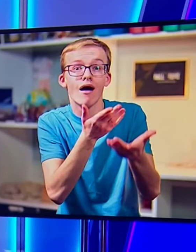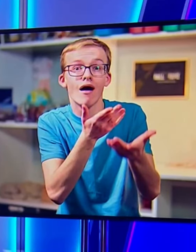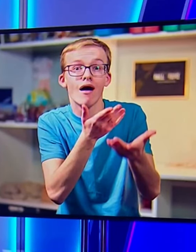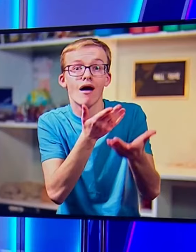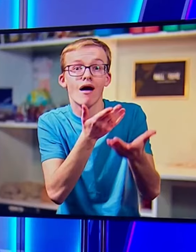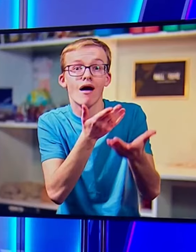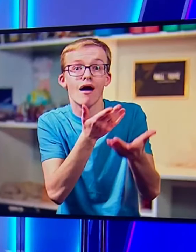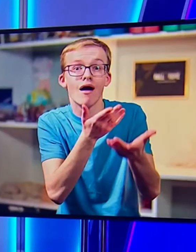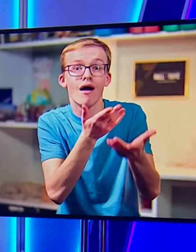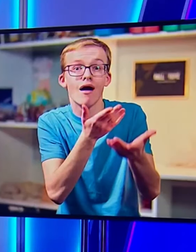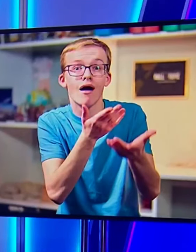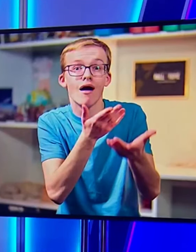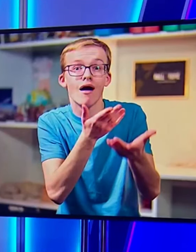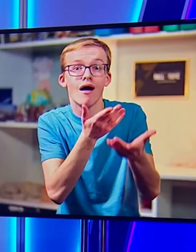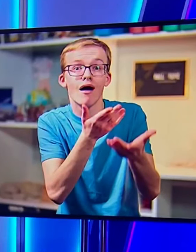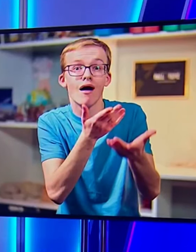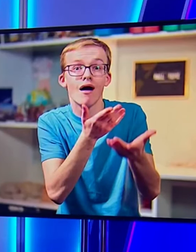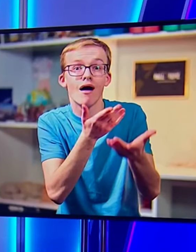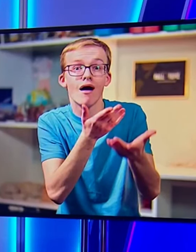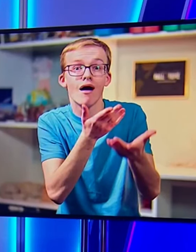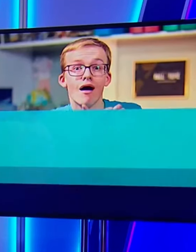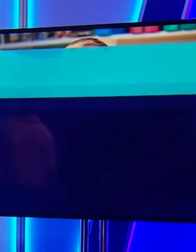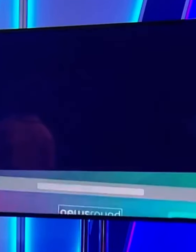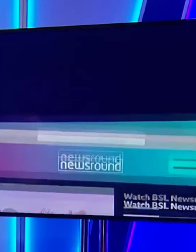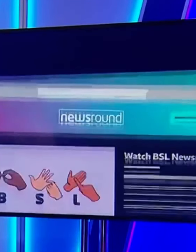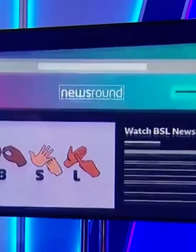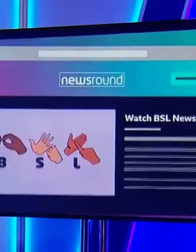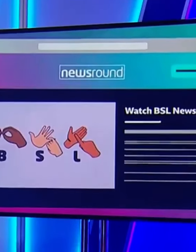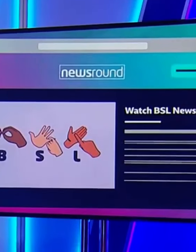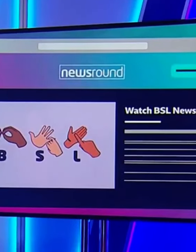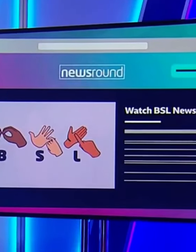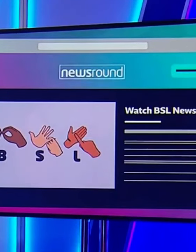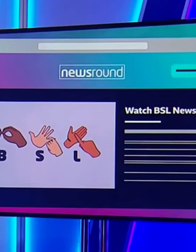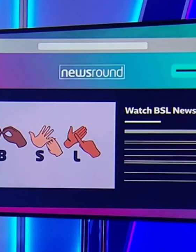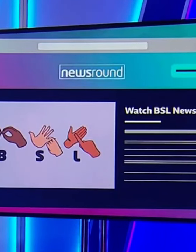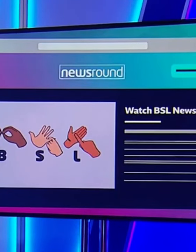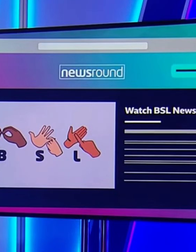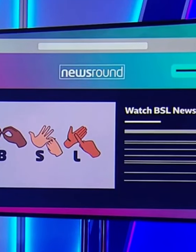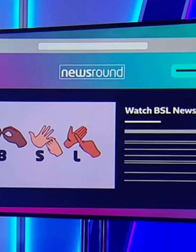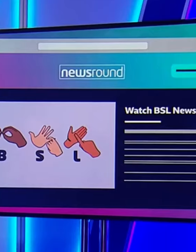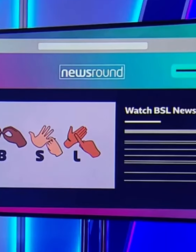iPlayer. Memnos, thank you so much for joining us today. It's been so great having you in the studio.